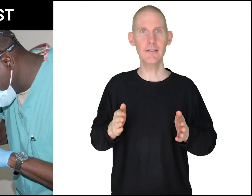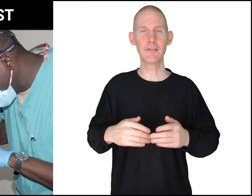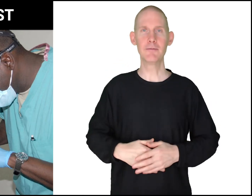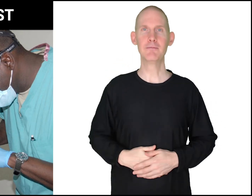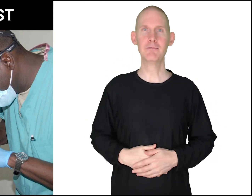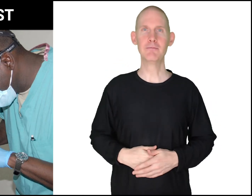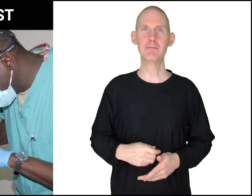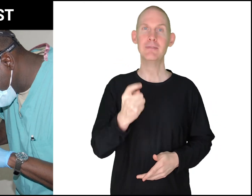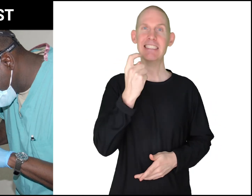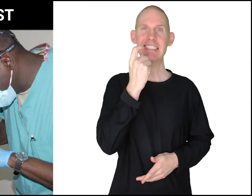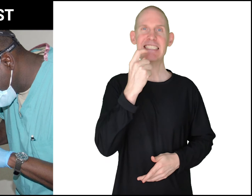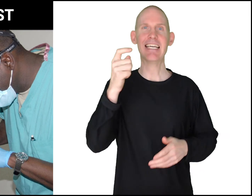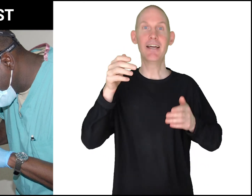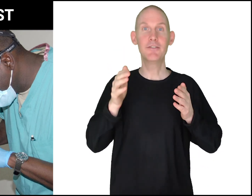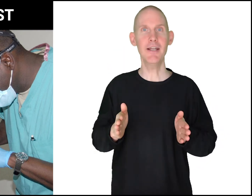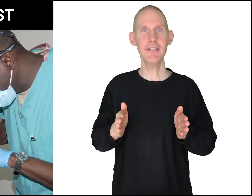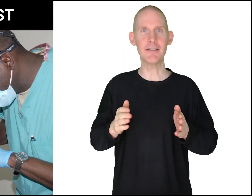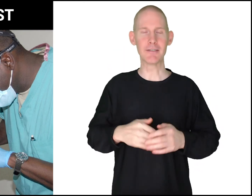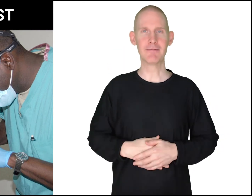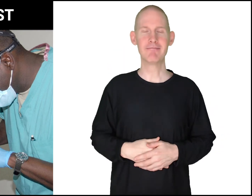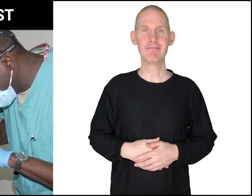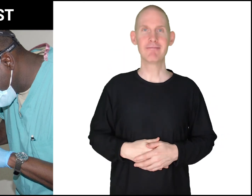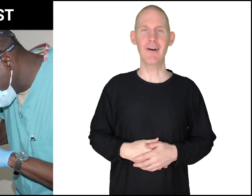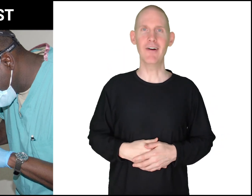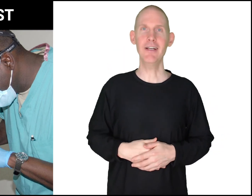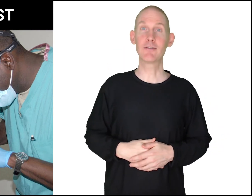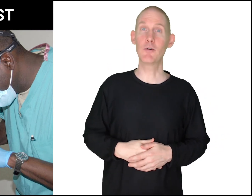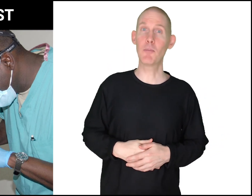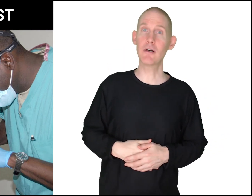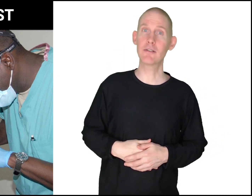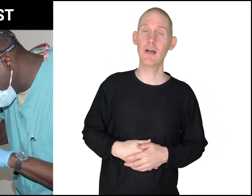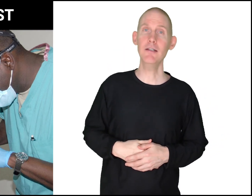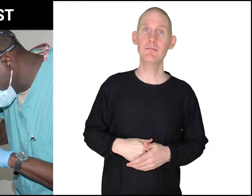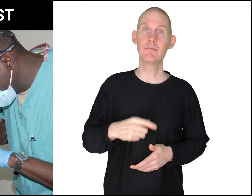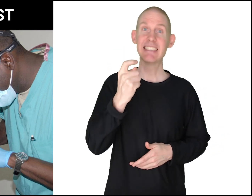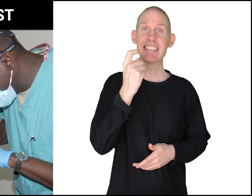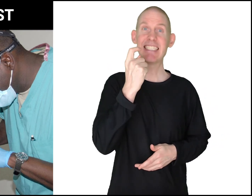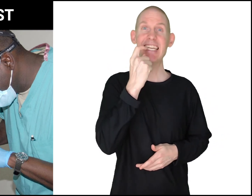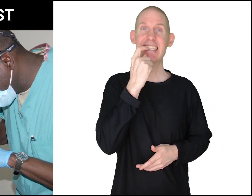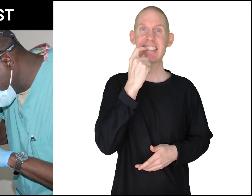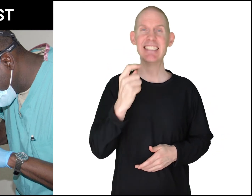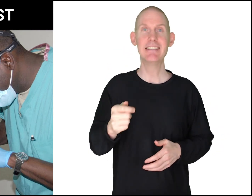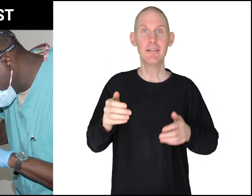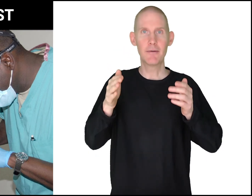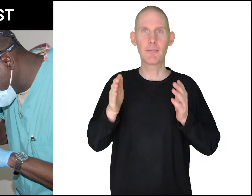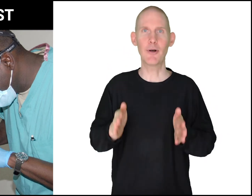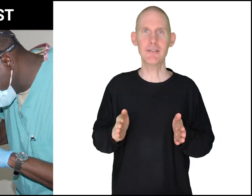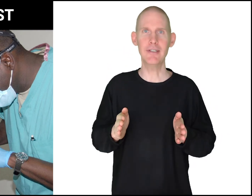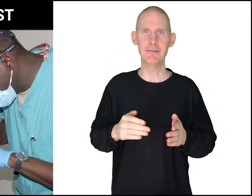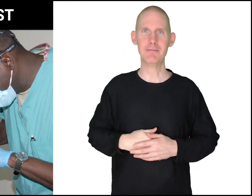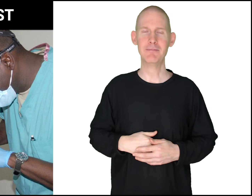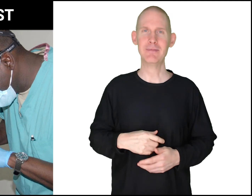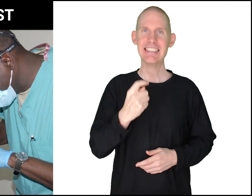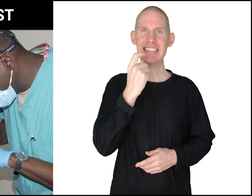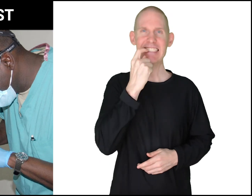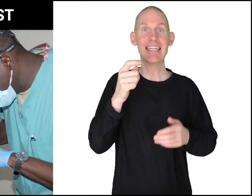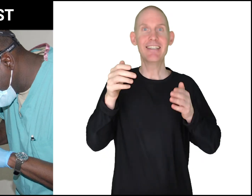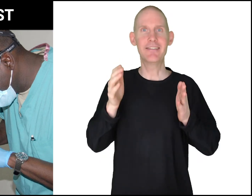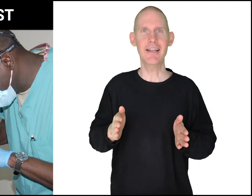dentist, dentist. All right, 2-part sign. Teeth, person,